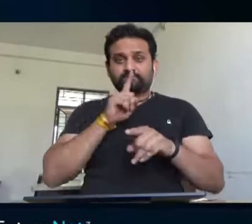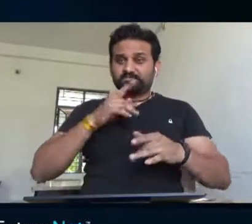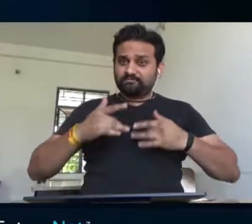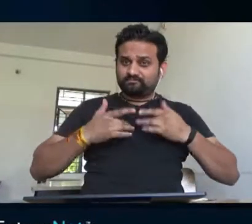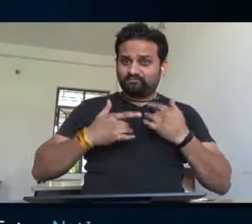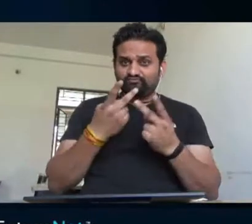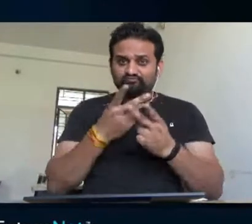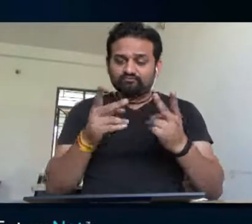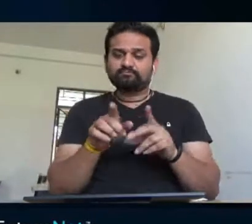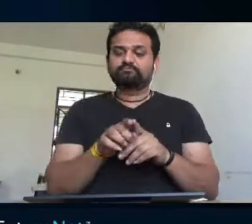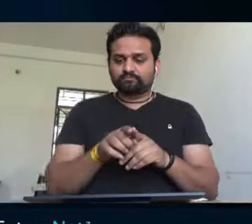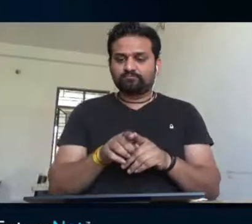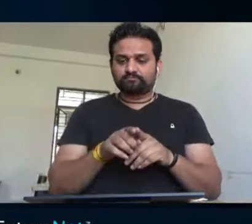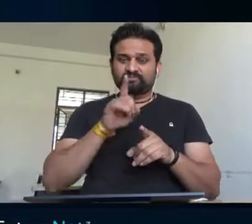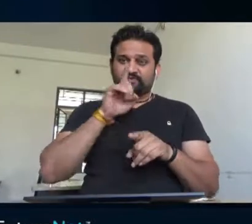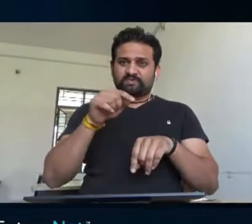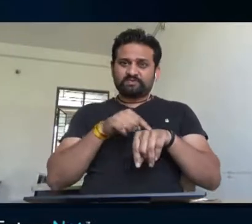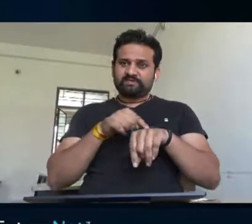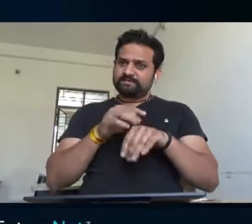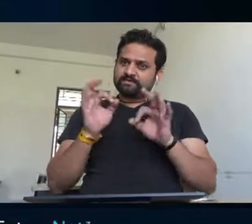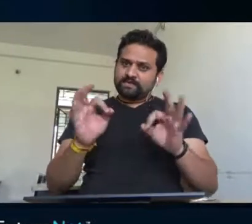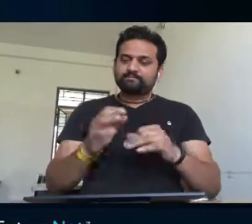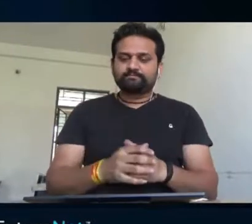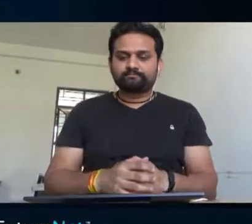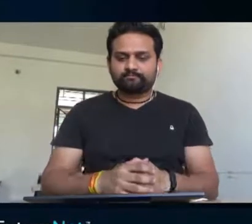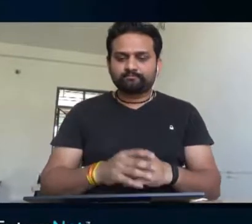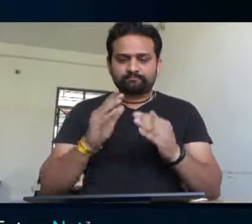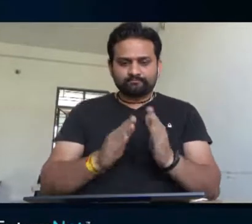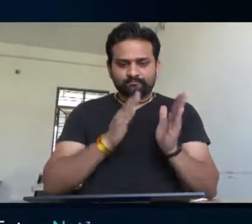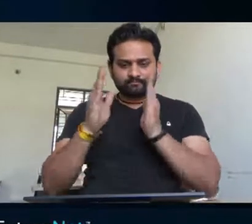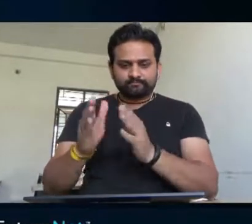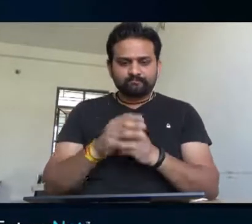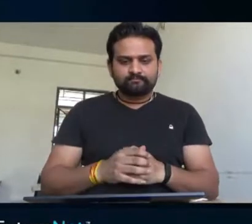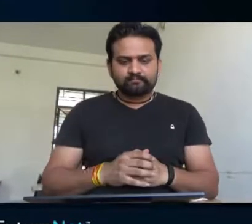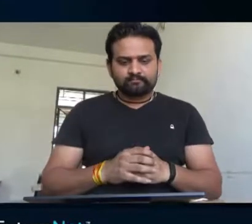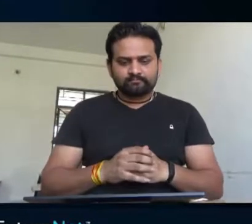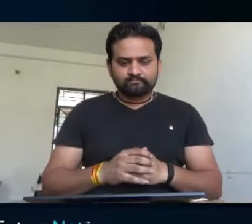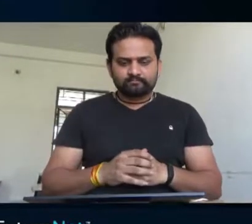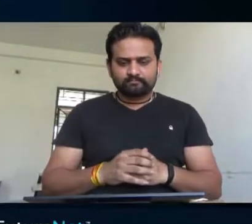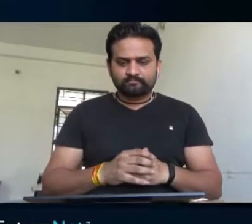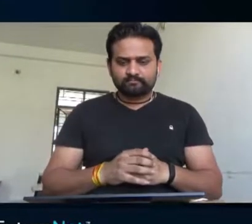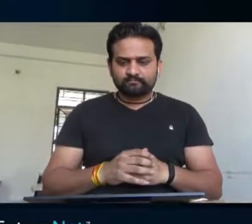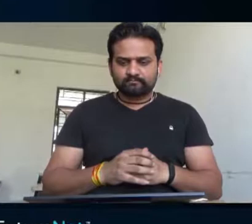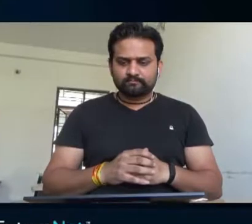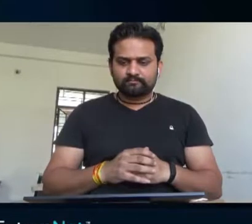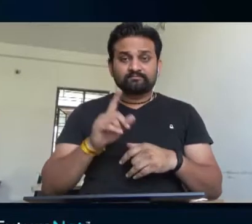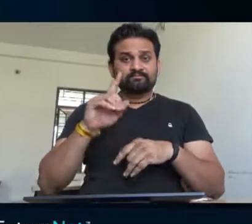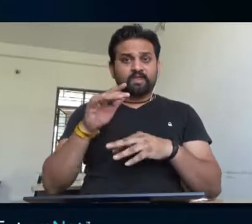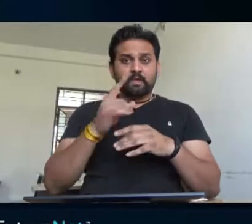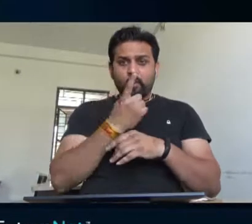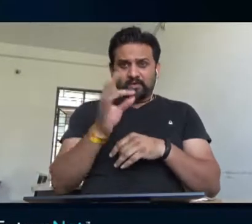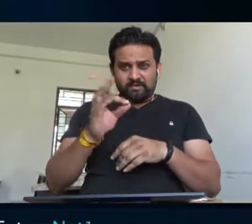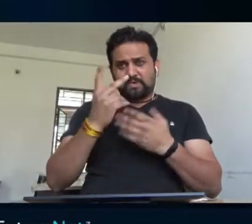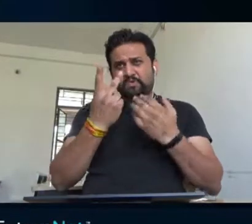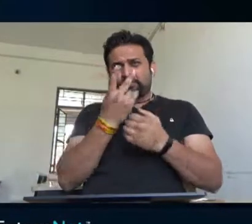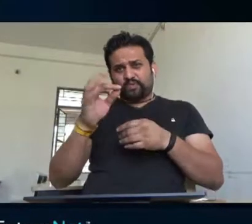interesting than now, because this is what will happen. The next point is now, in the next week or in 2